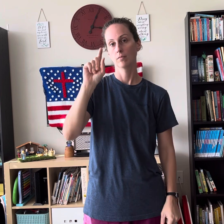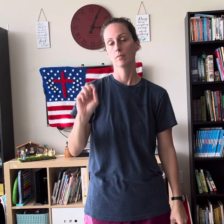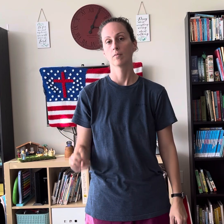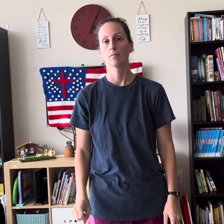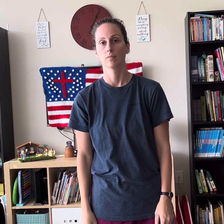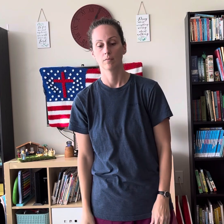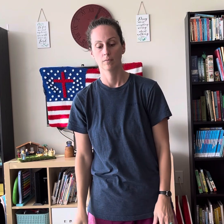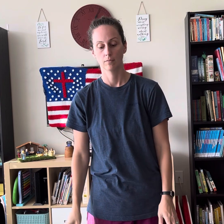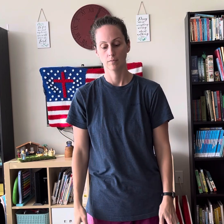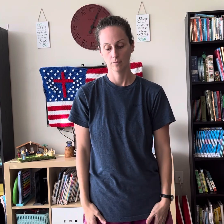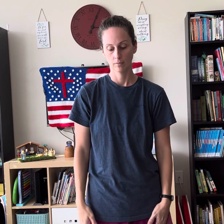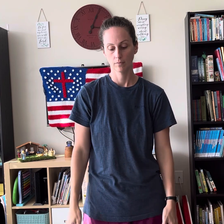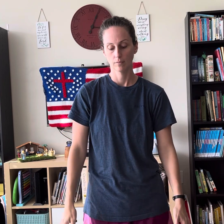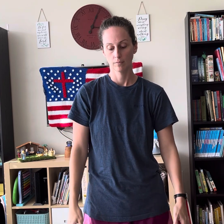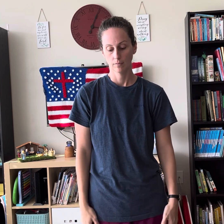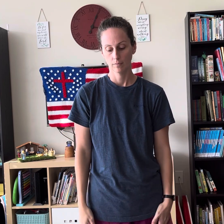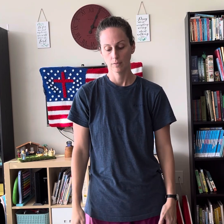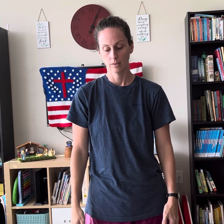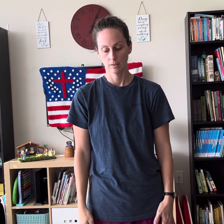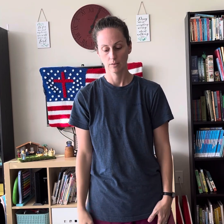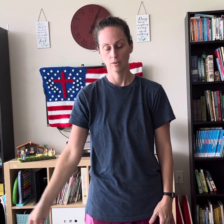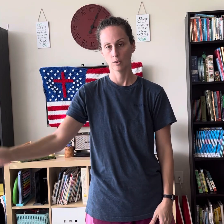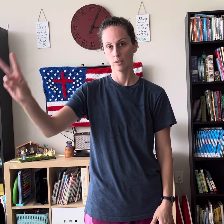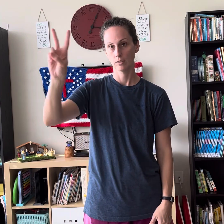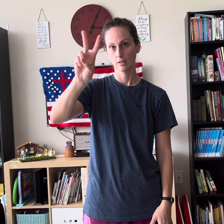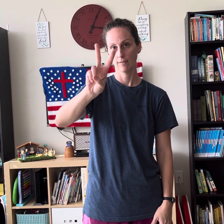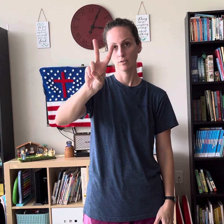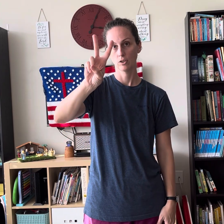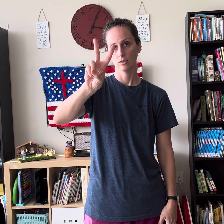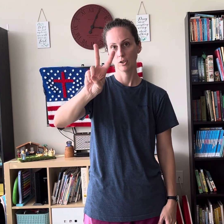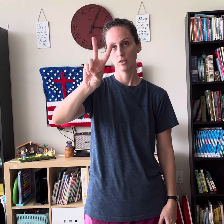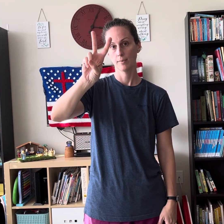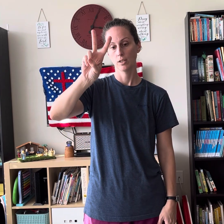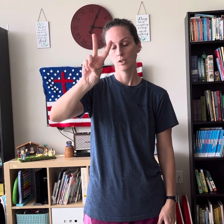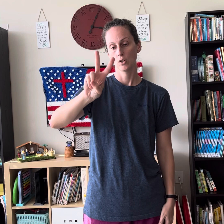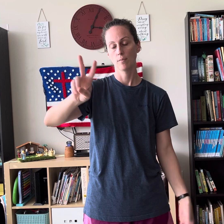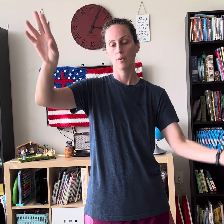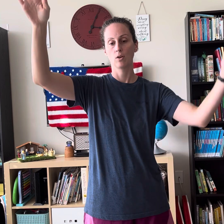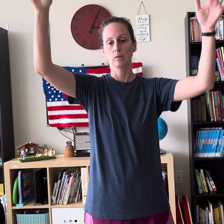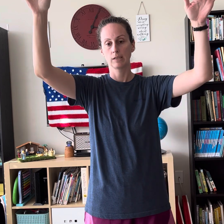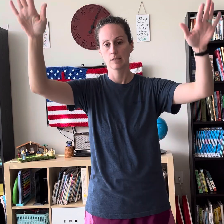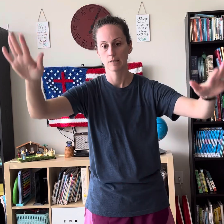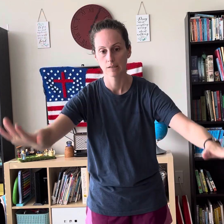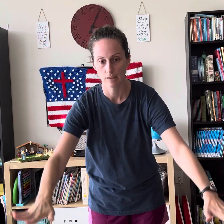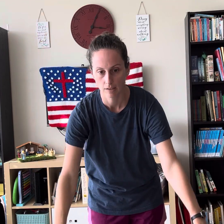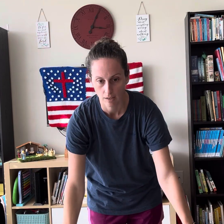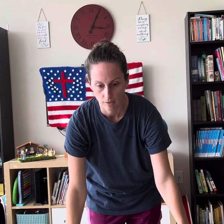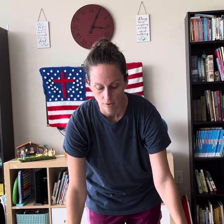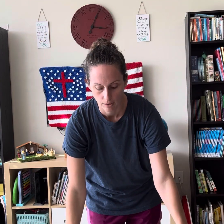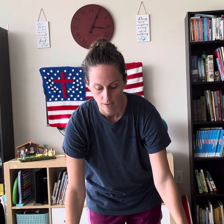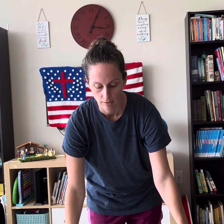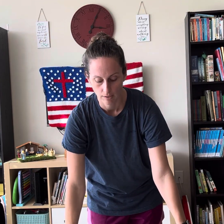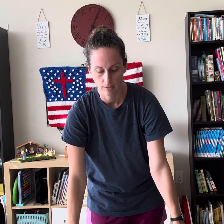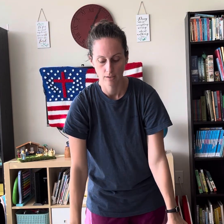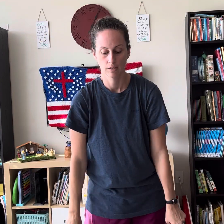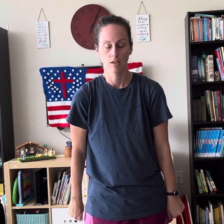I against the Central Powers 2 years after German U-boats sank the Lusitania,